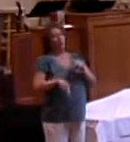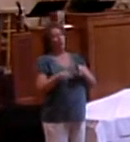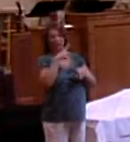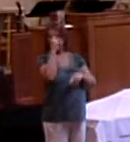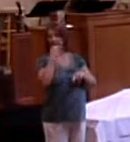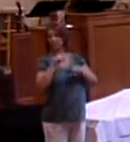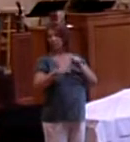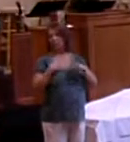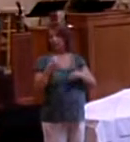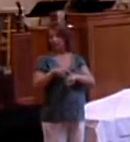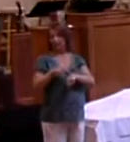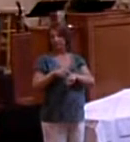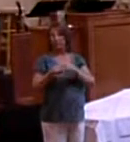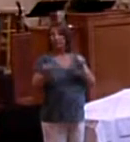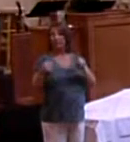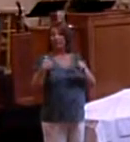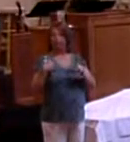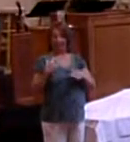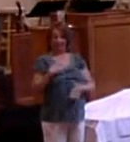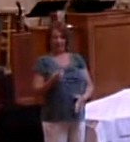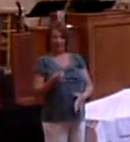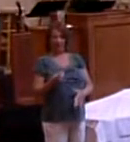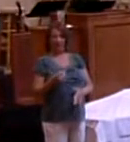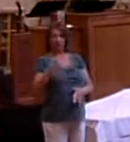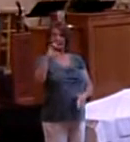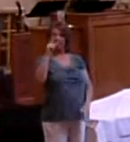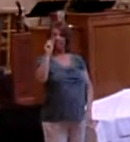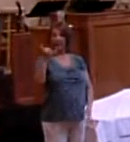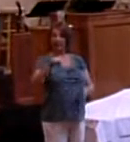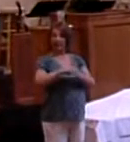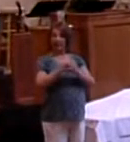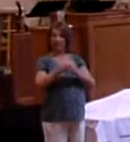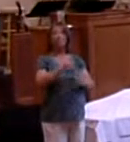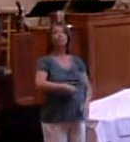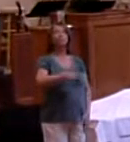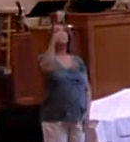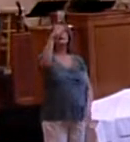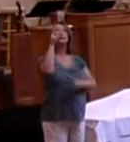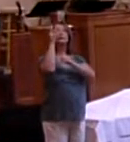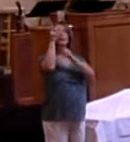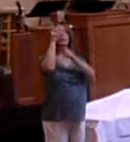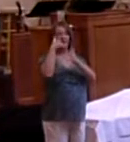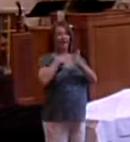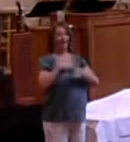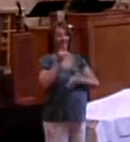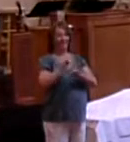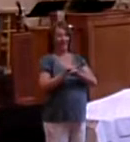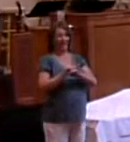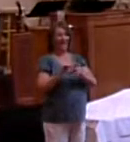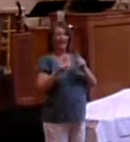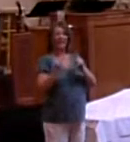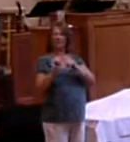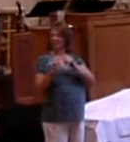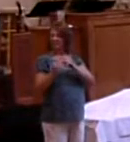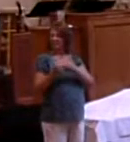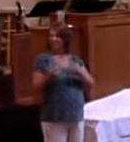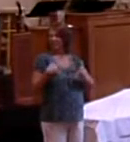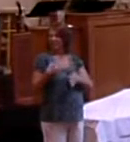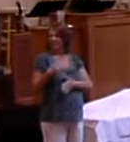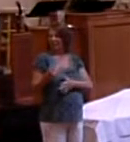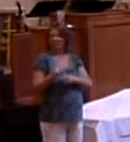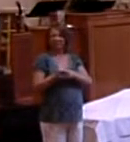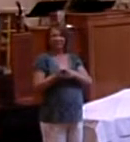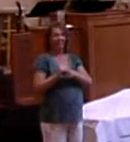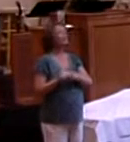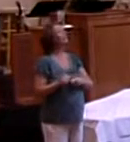But I do a lot of, I like to clay shoot. I like to do many things. I like to just plink and shoot around a little bit as well. As a